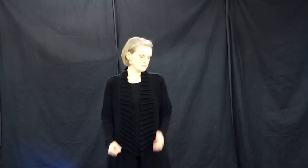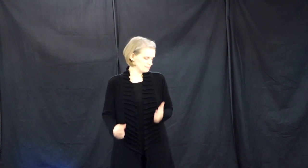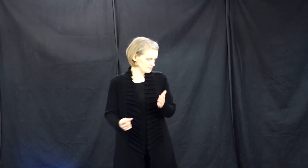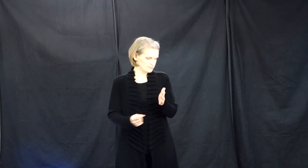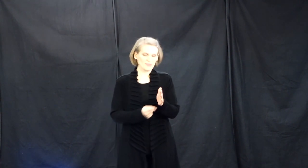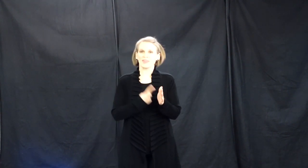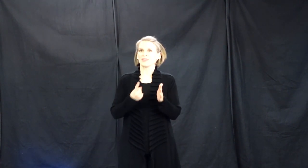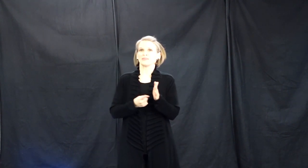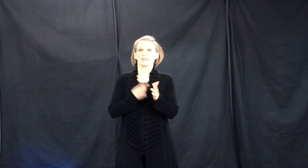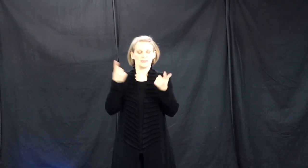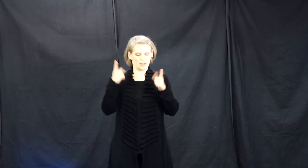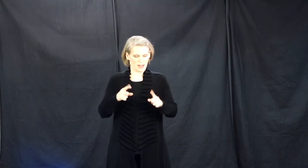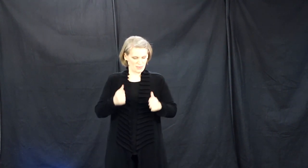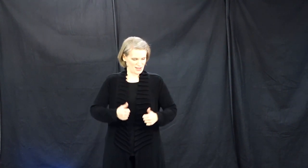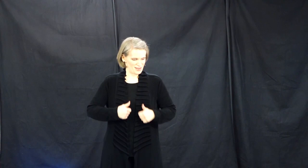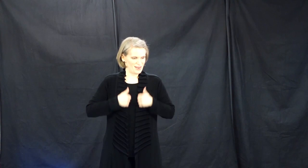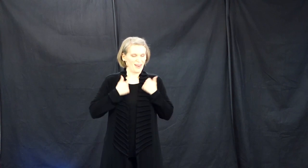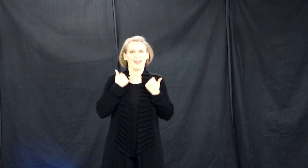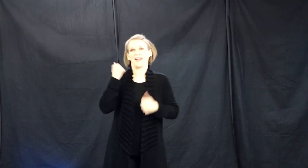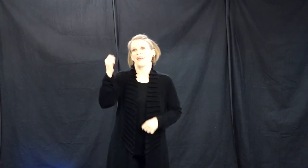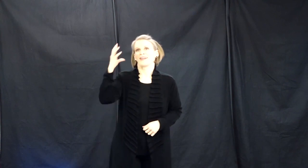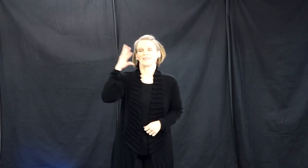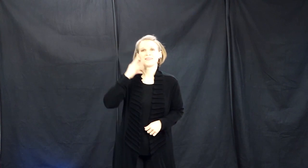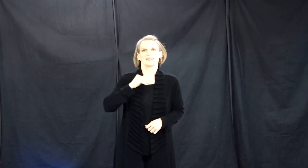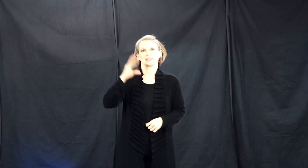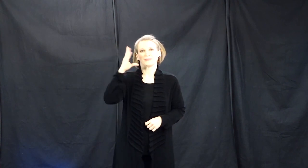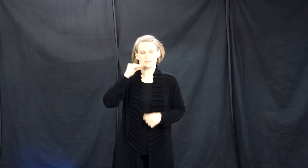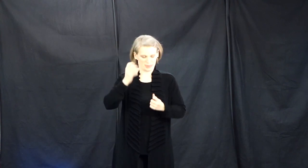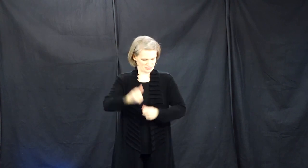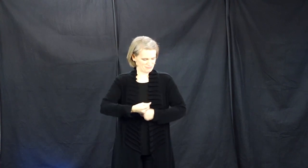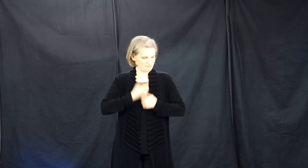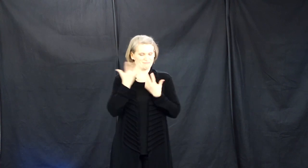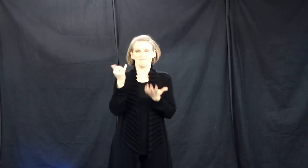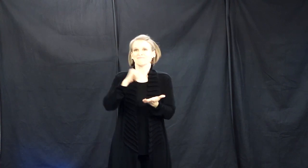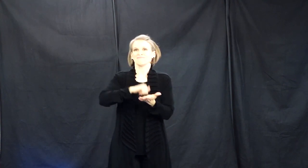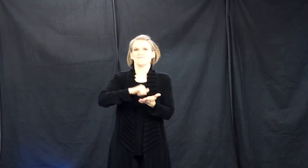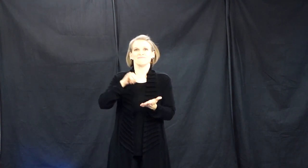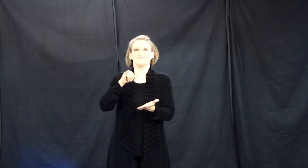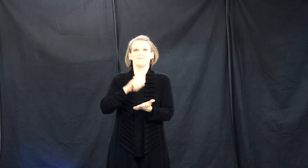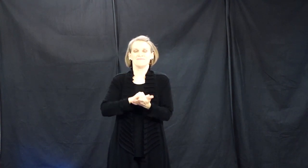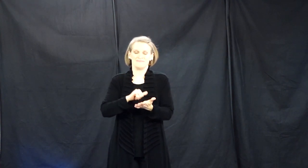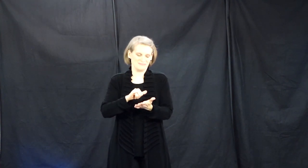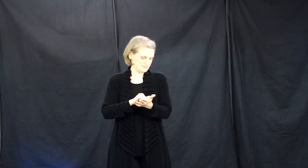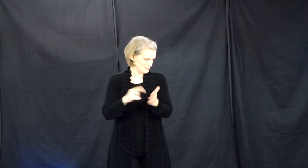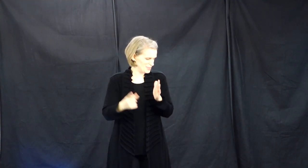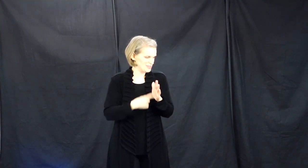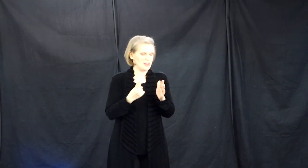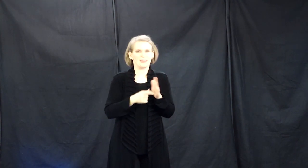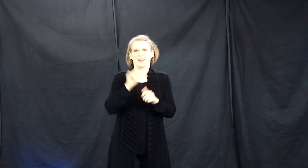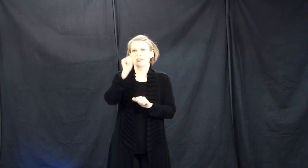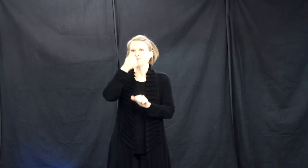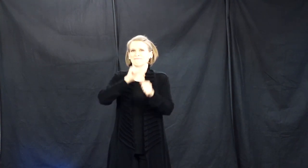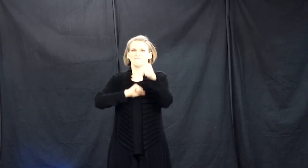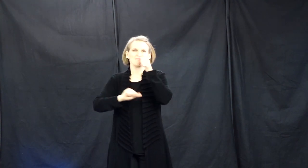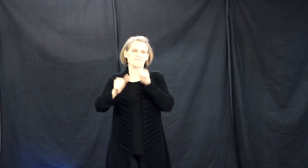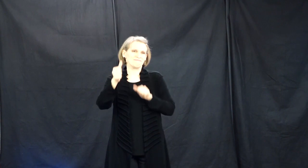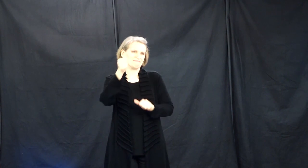There are moments that the words don't reach. There is suffering too terrible to name. You hold